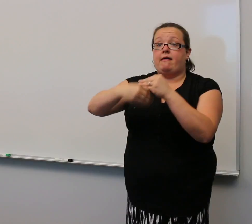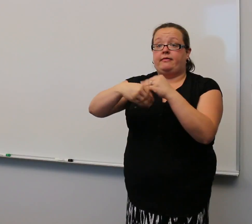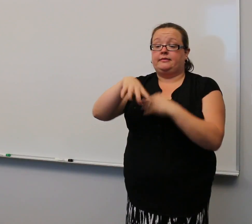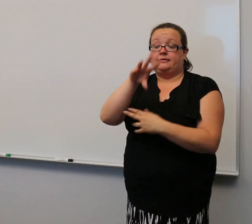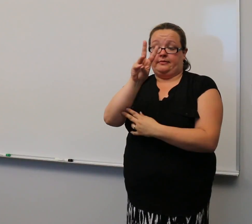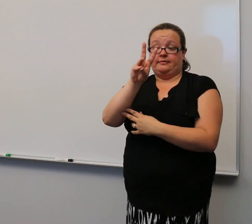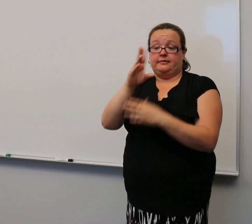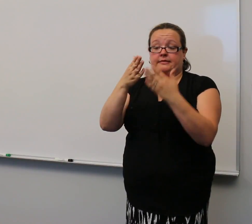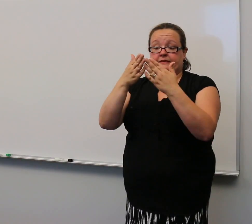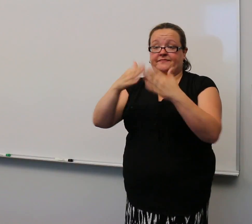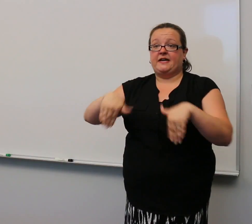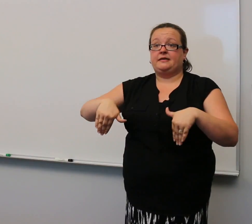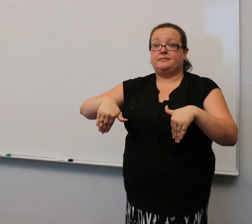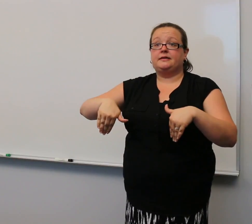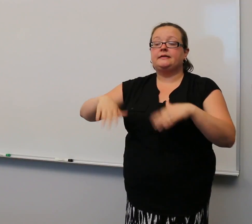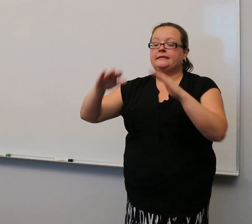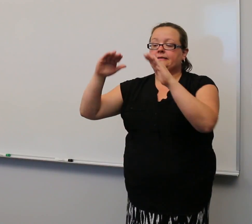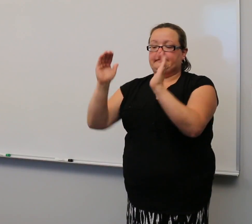Start by solving the division.